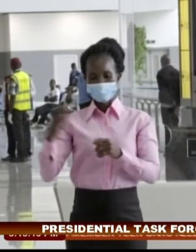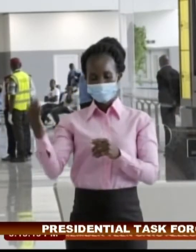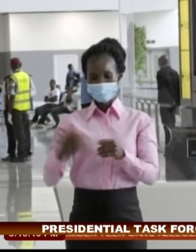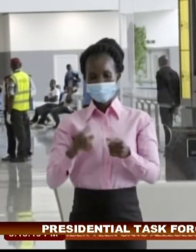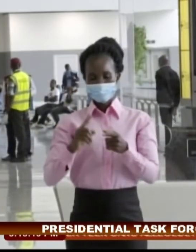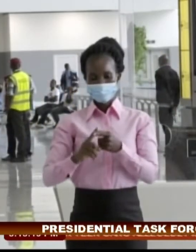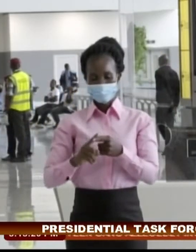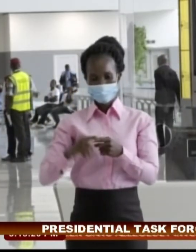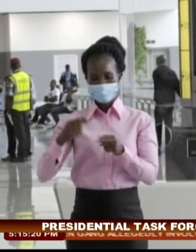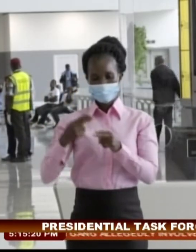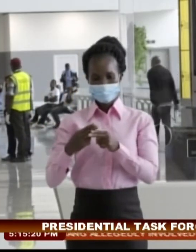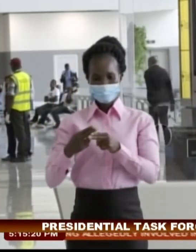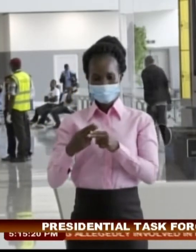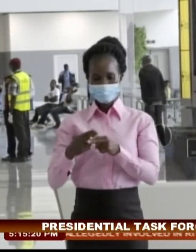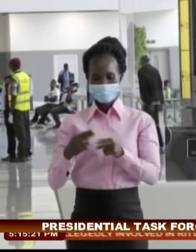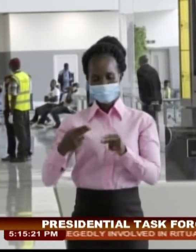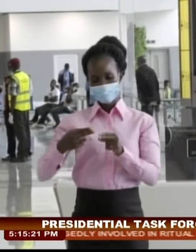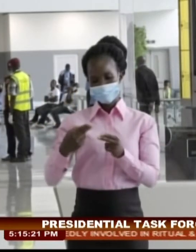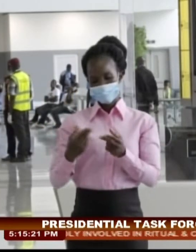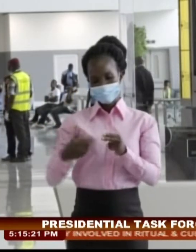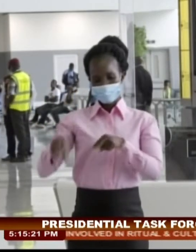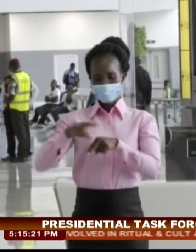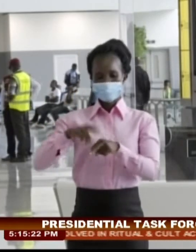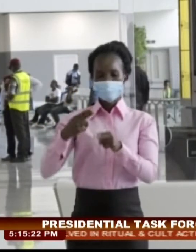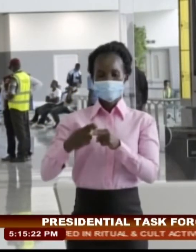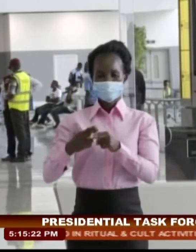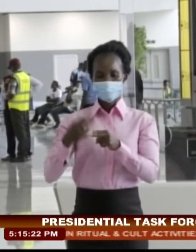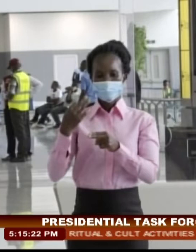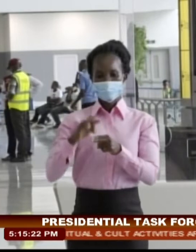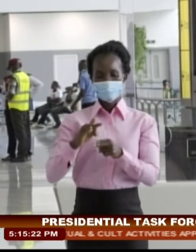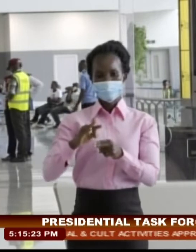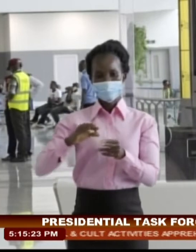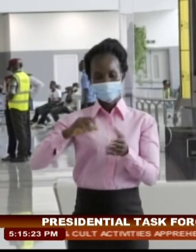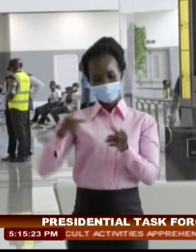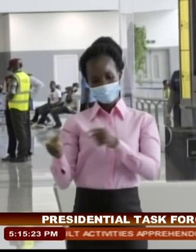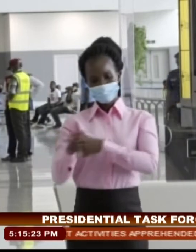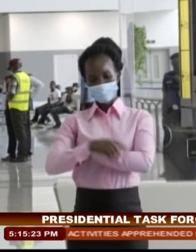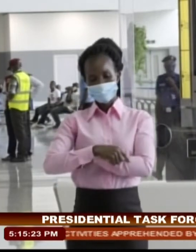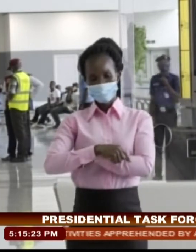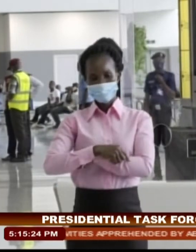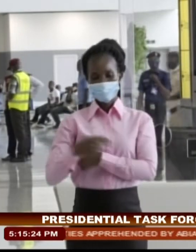for Thursday, 3rd September 2020.